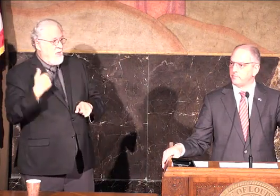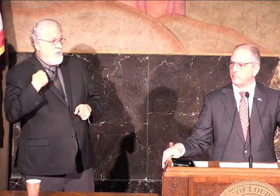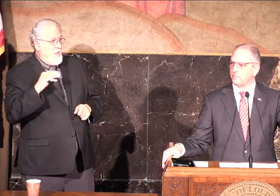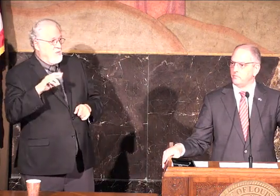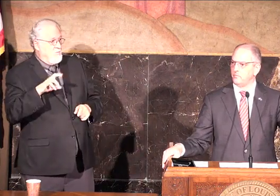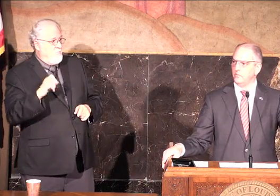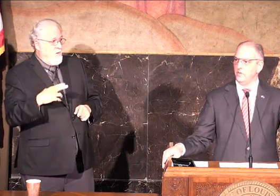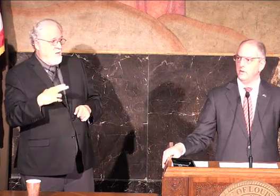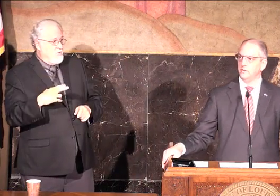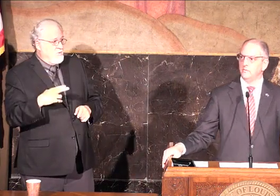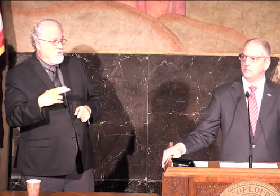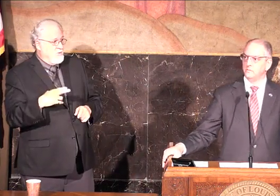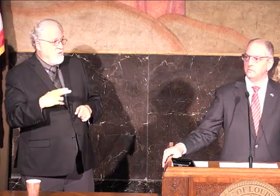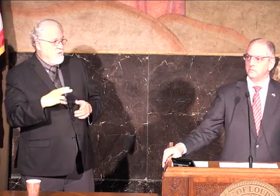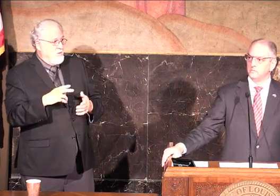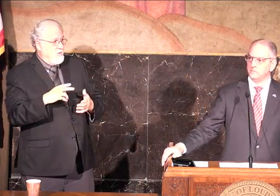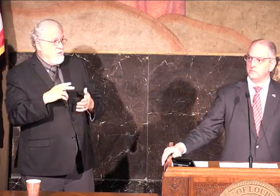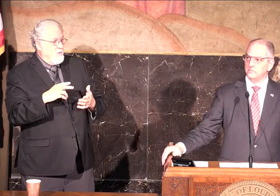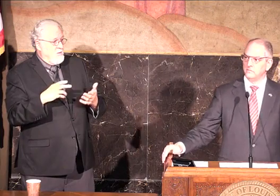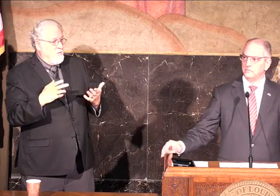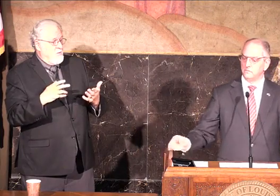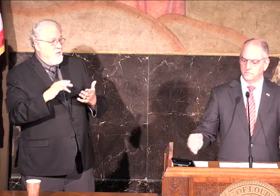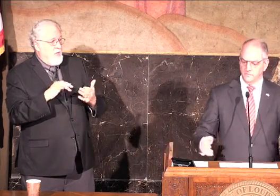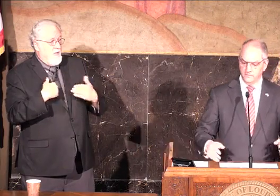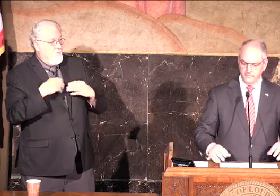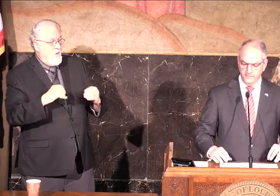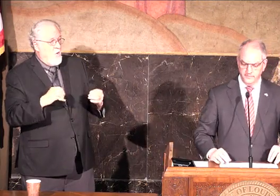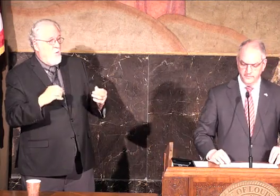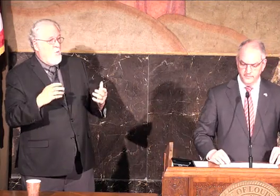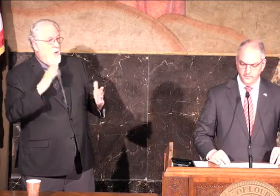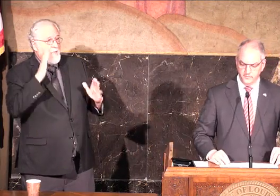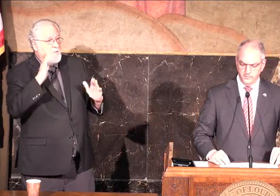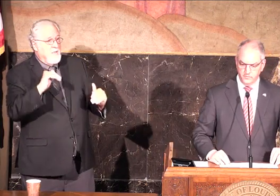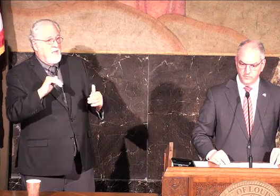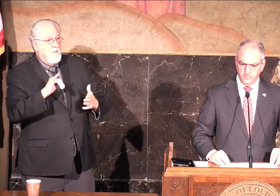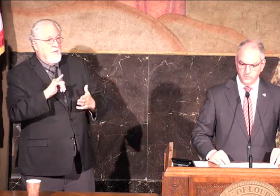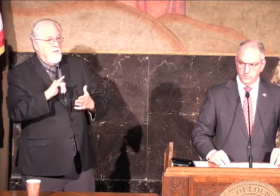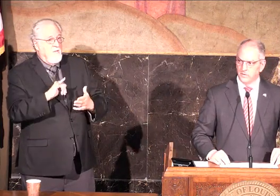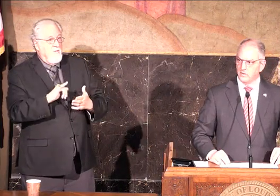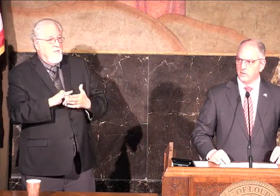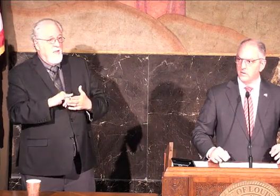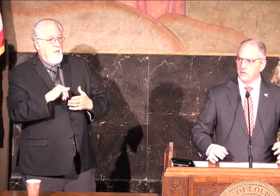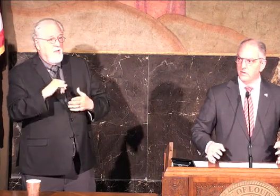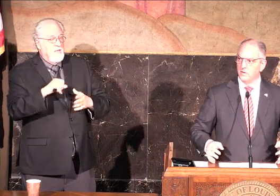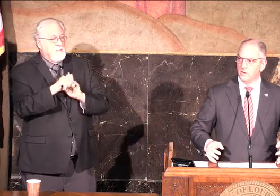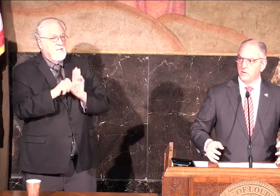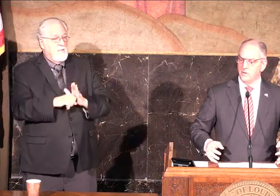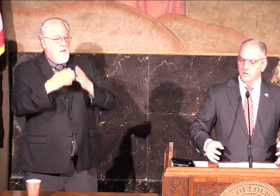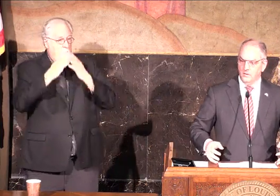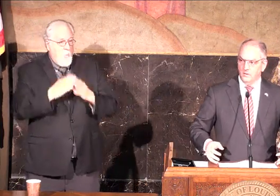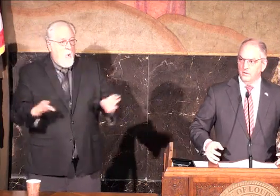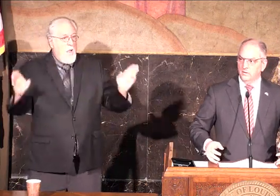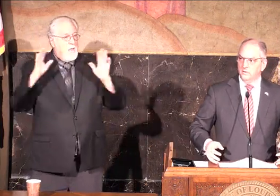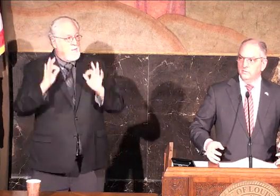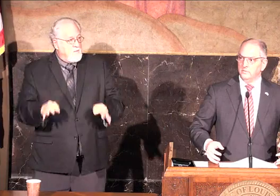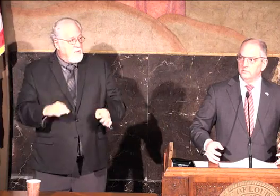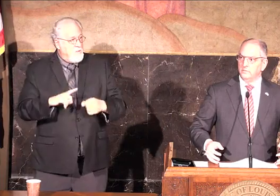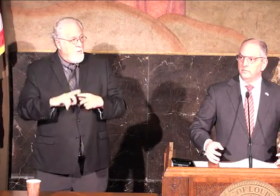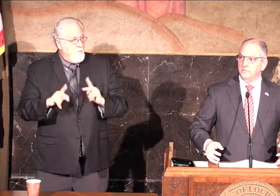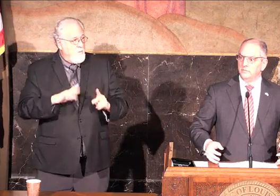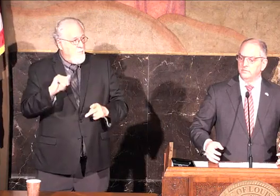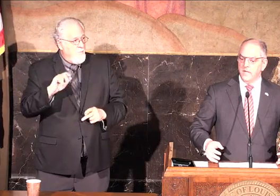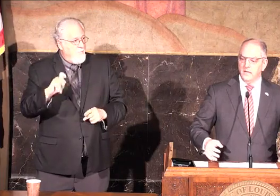then Yeah. later into the rest of the semester, you have no expectation to step in and kind of make a statewide decision on when